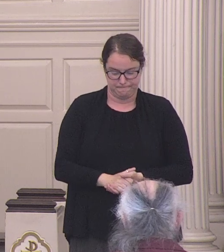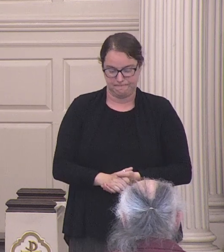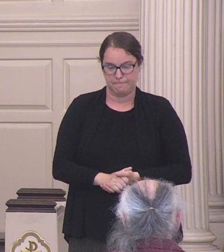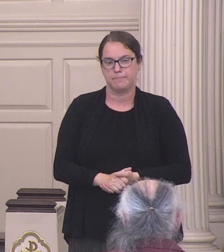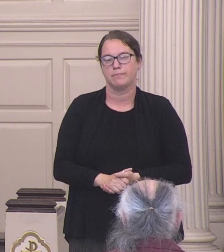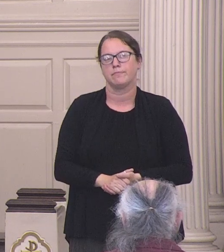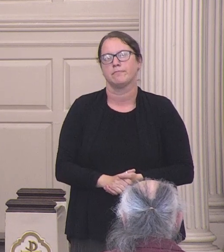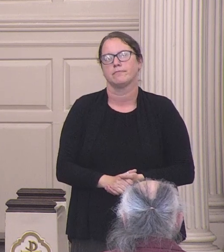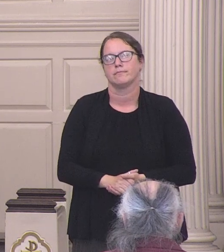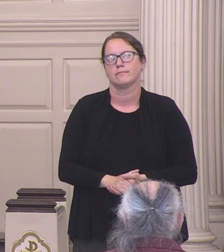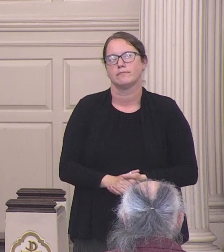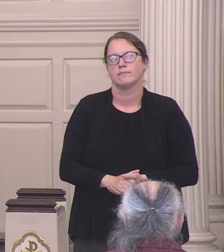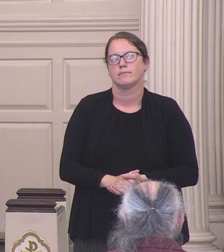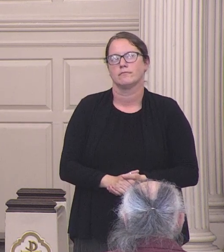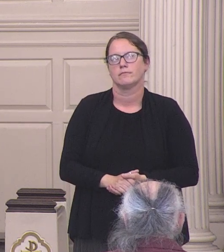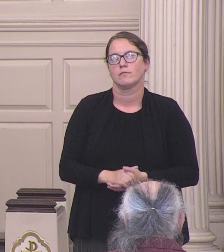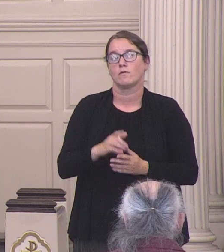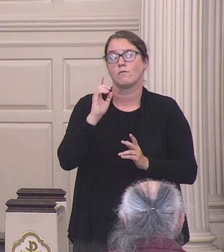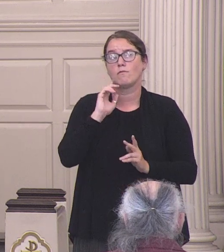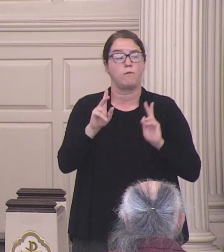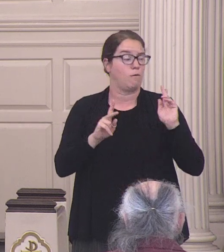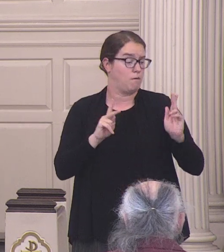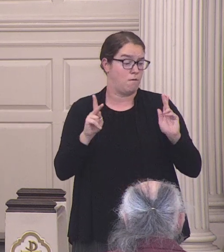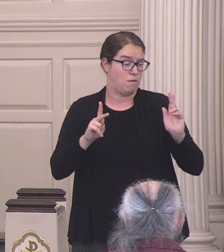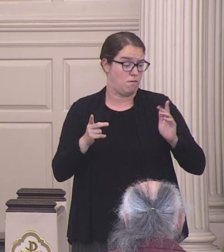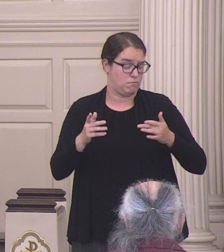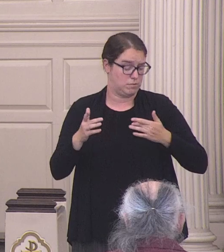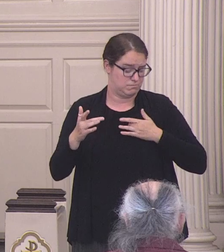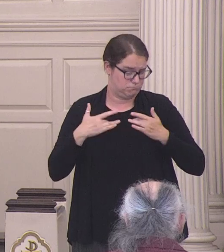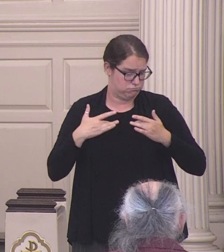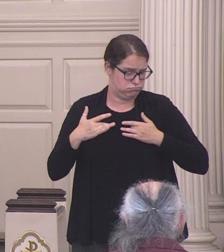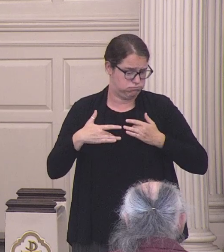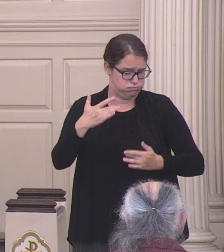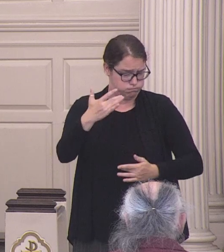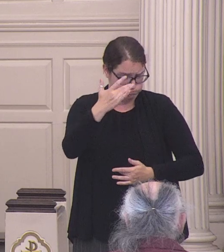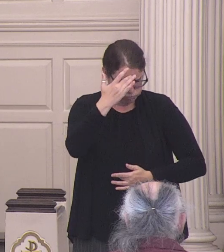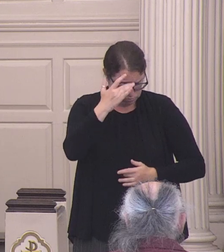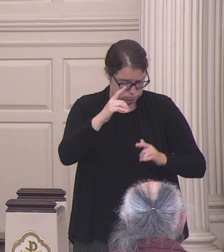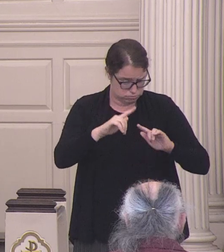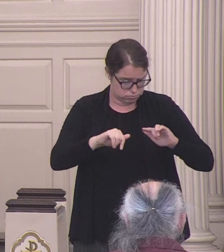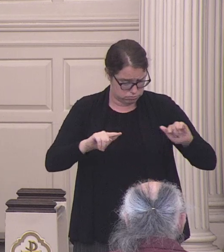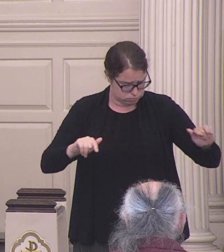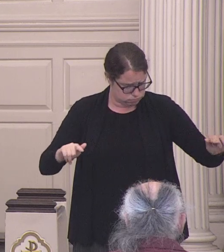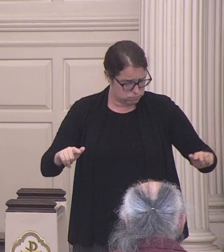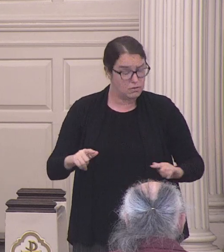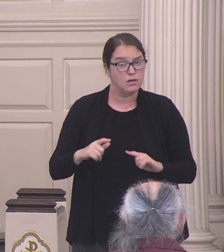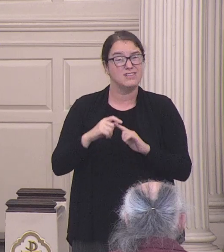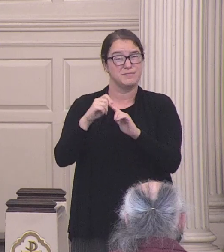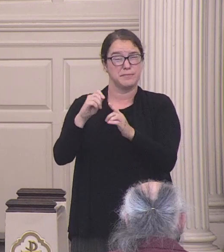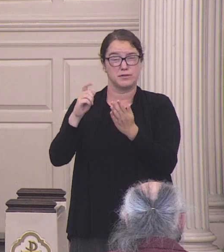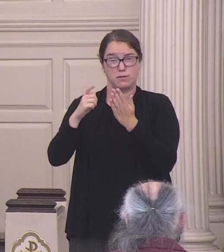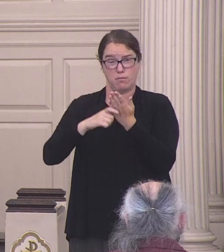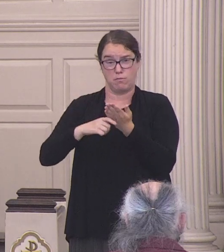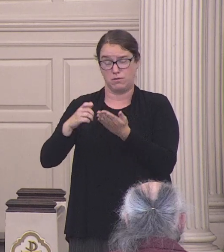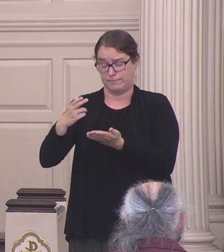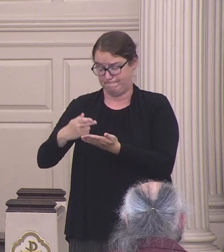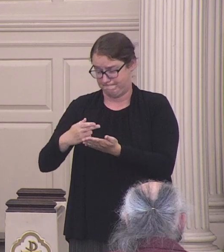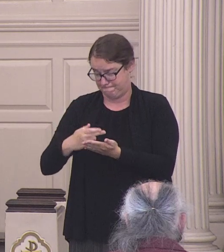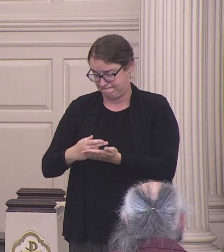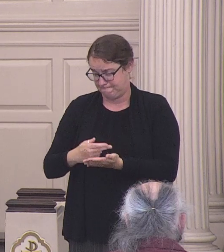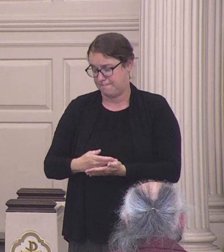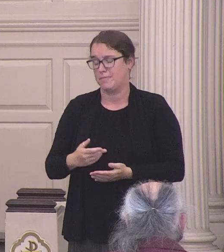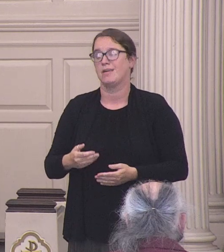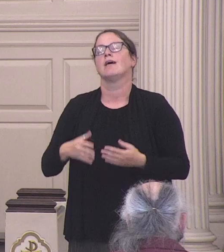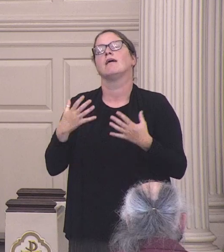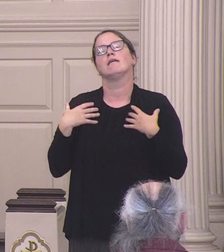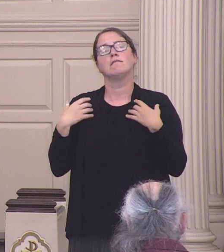For all who are sick and in distress in any way, especially those listed in the bulletin, that they may be strengthened by the hope of the